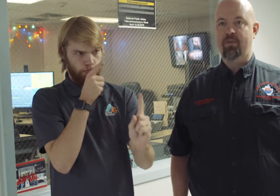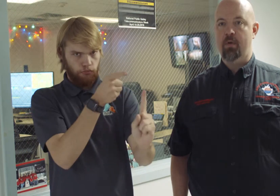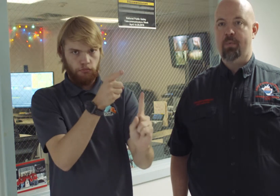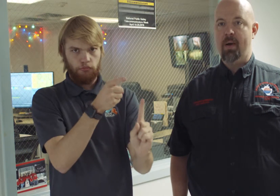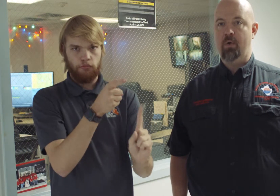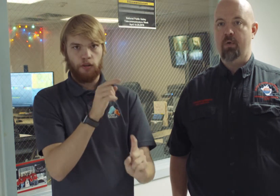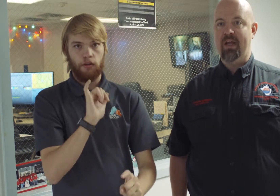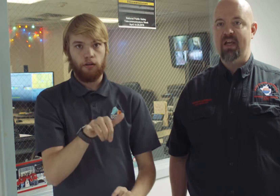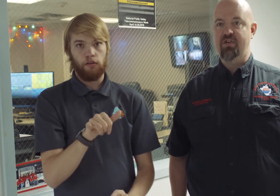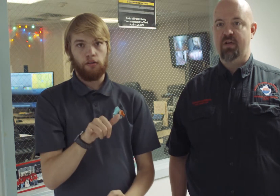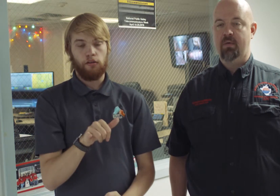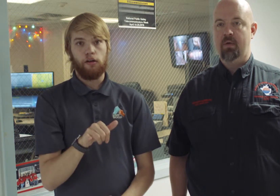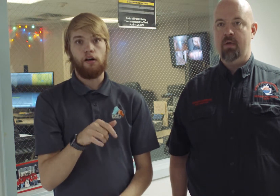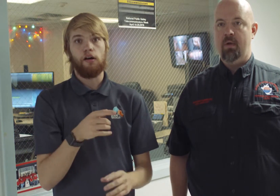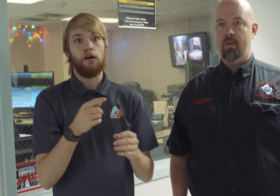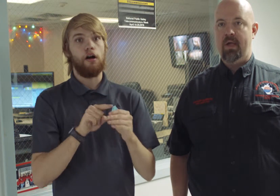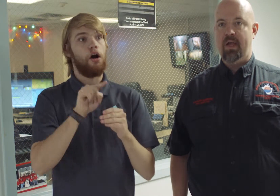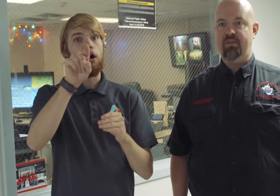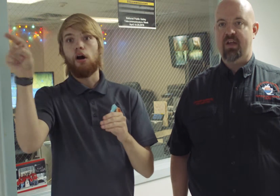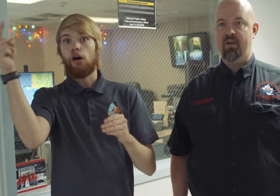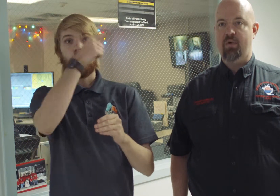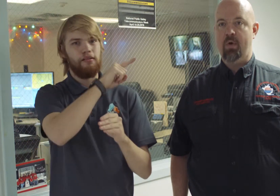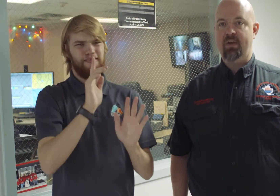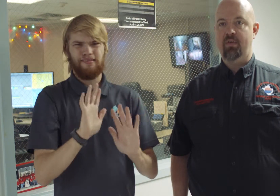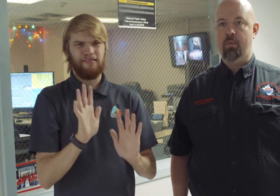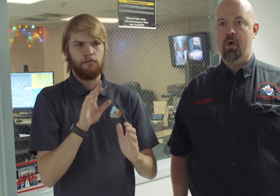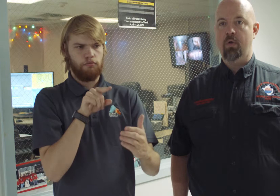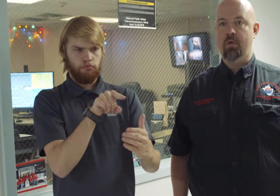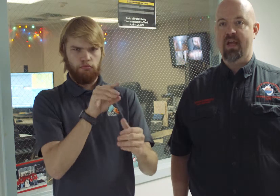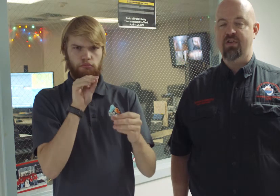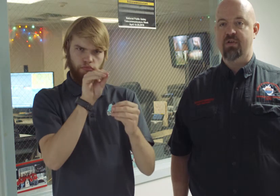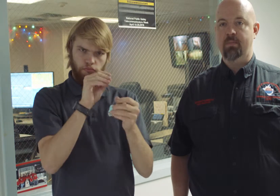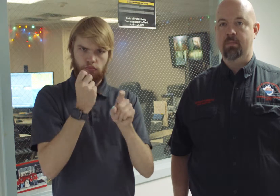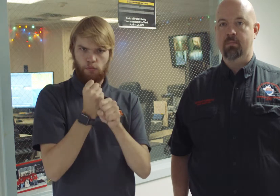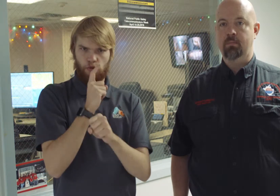to the proper location instead of going to the wrong location.